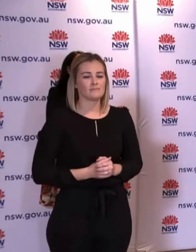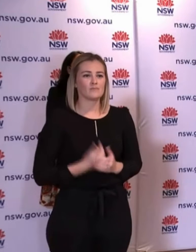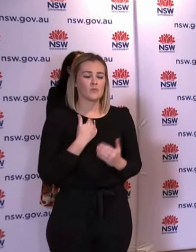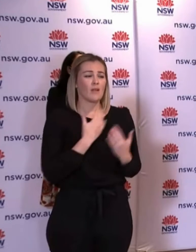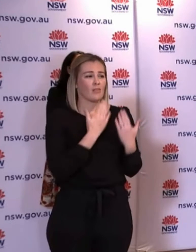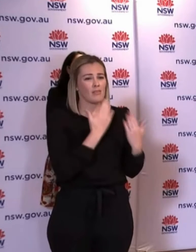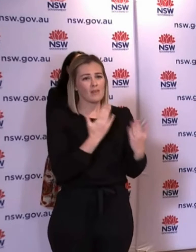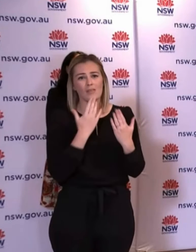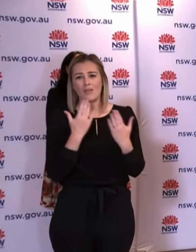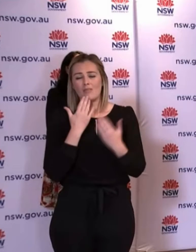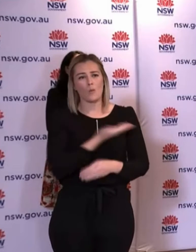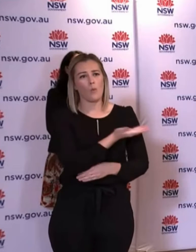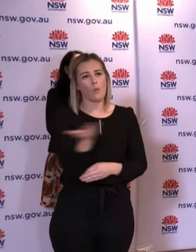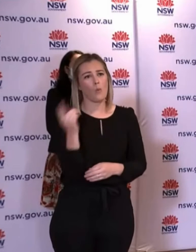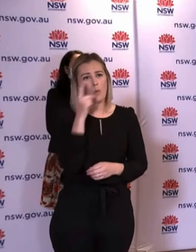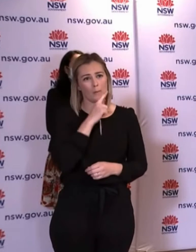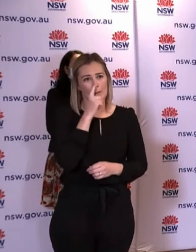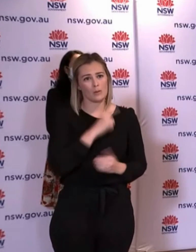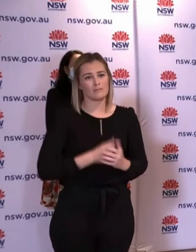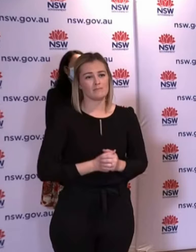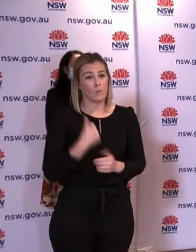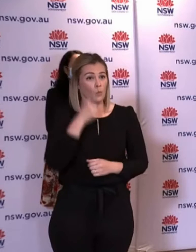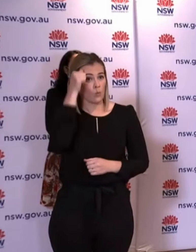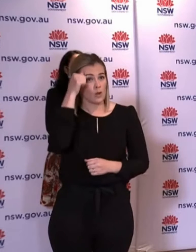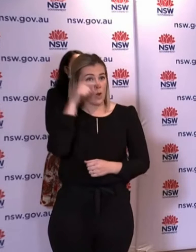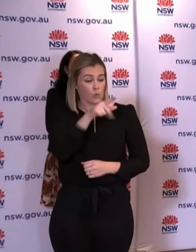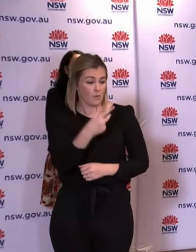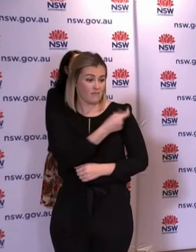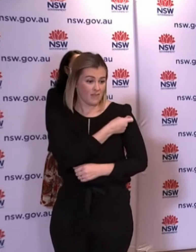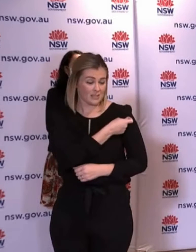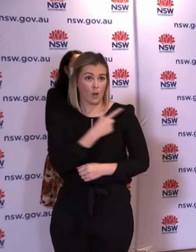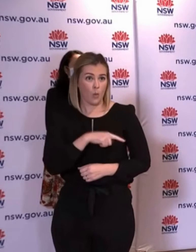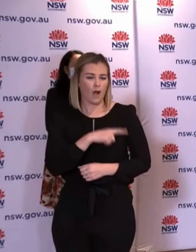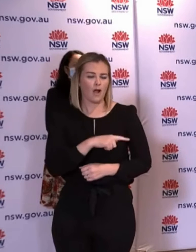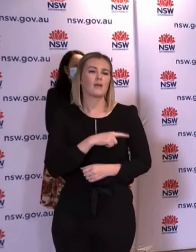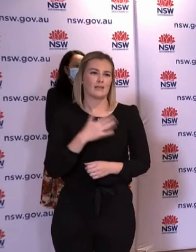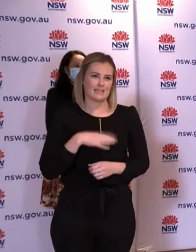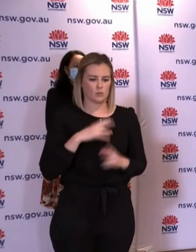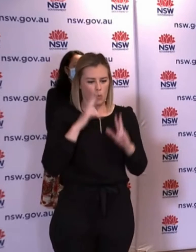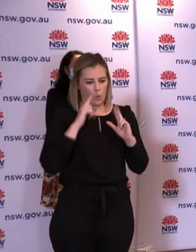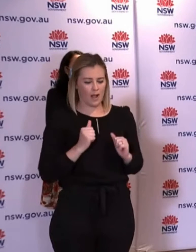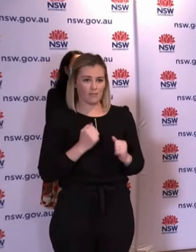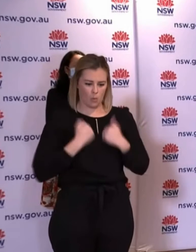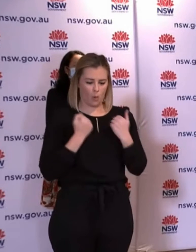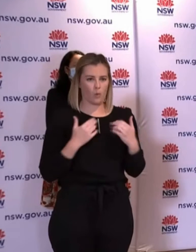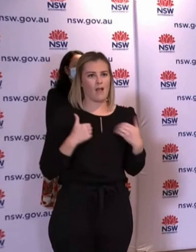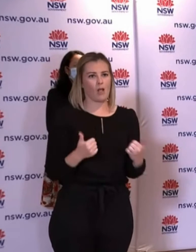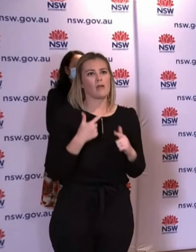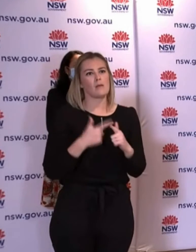doing it, not only for themselves, but for their family and for their community and the broader New South Wales and Australian